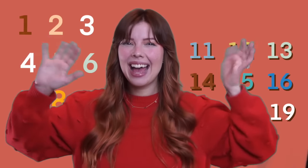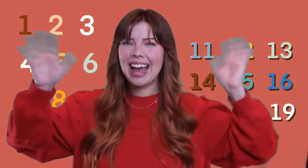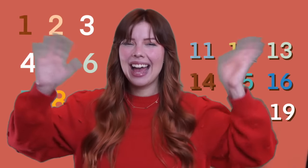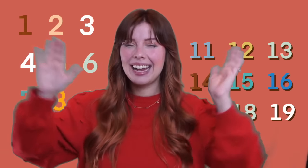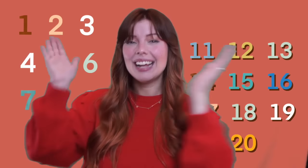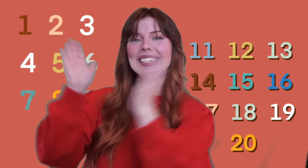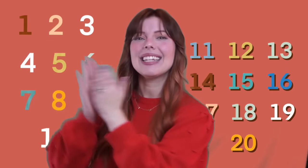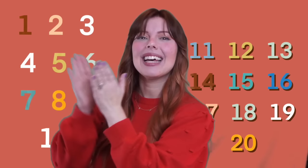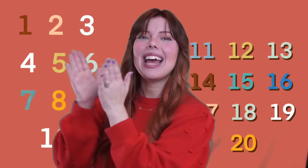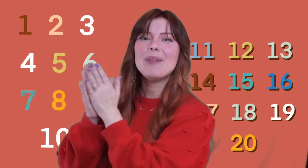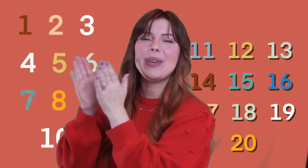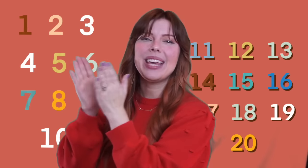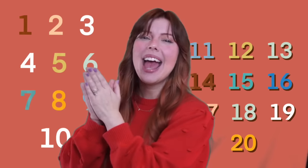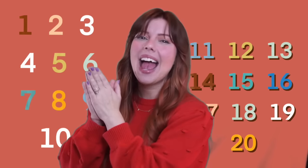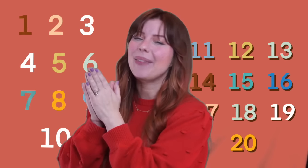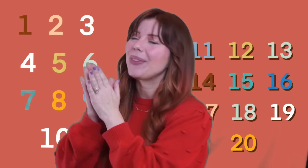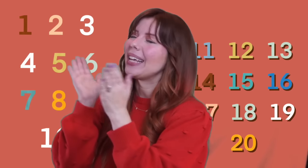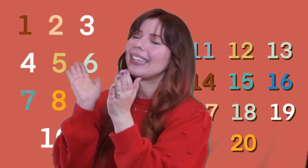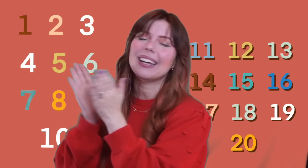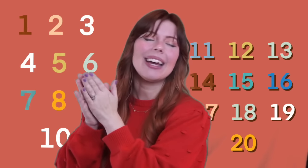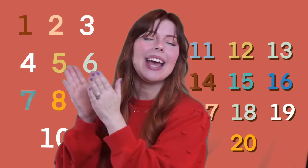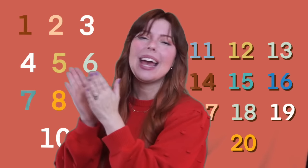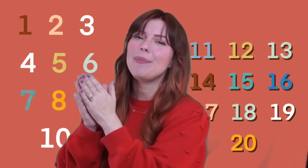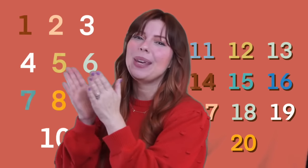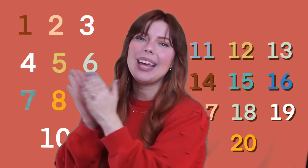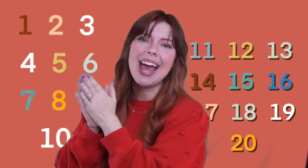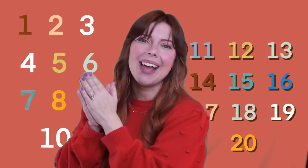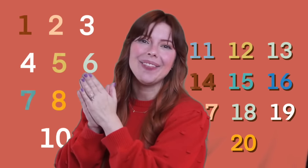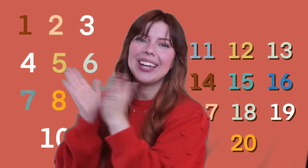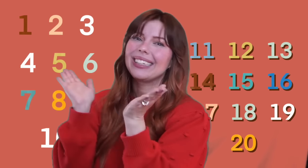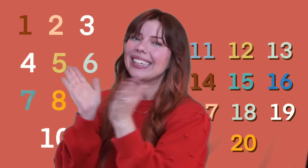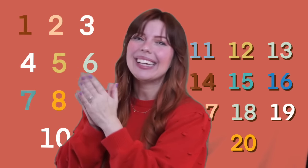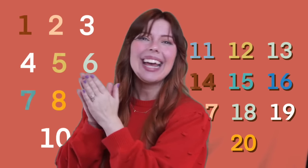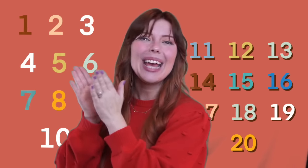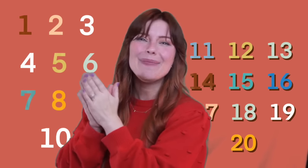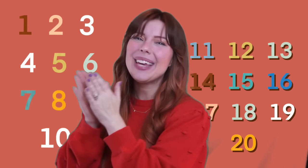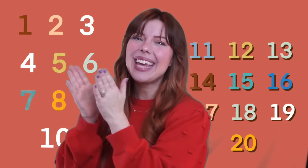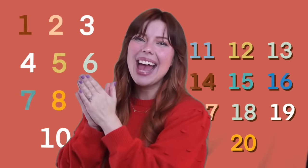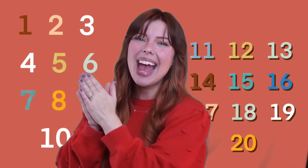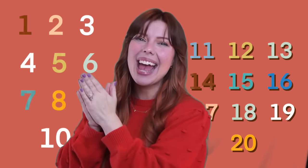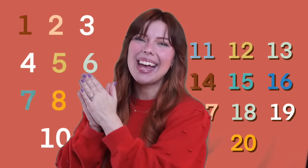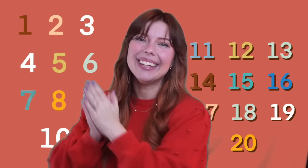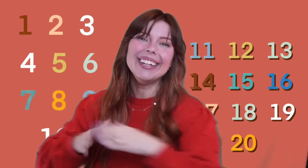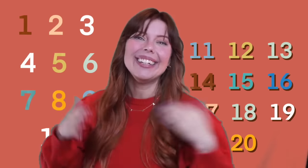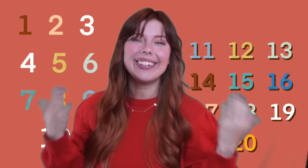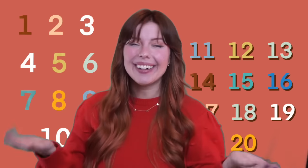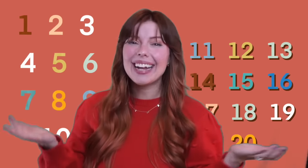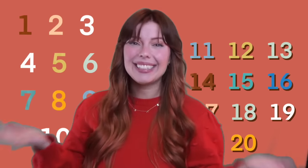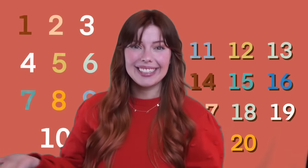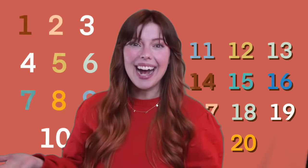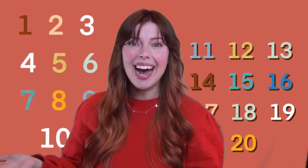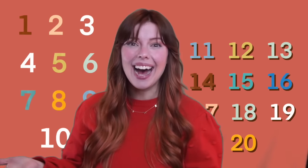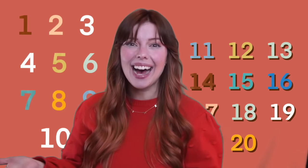Yay! Très bien, très bien, très bien. Great